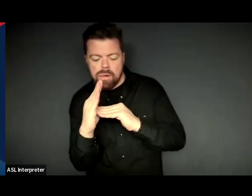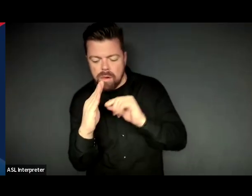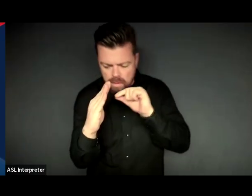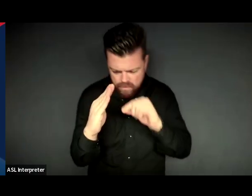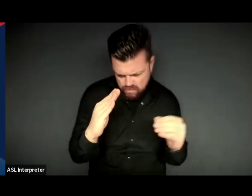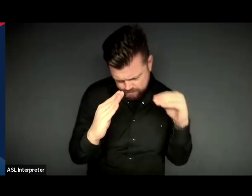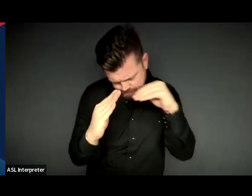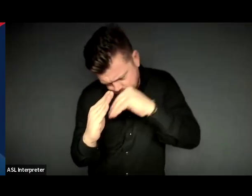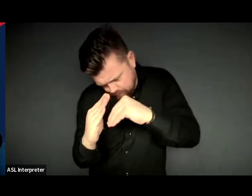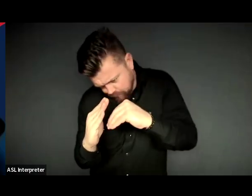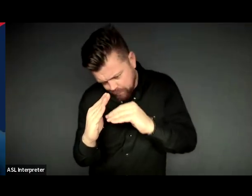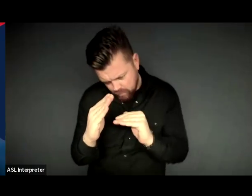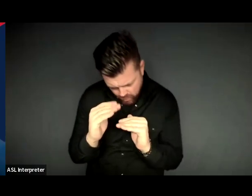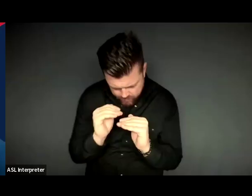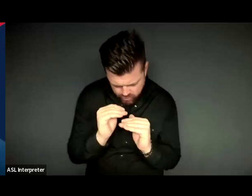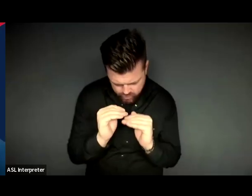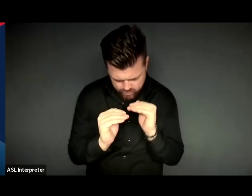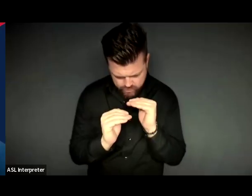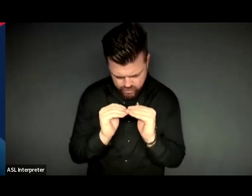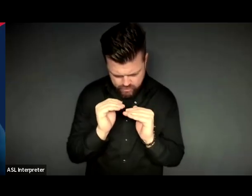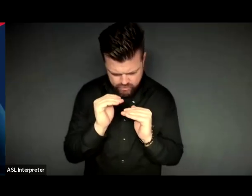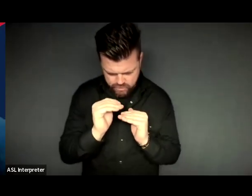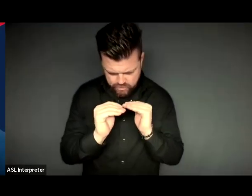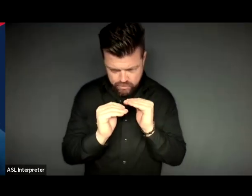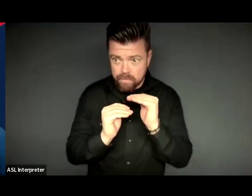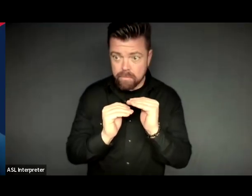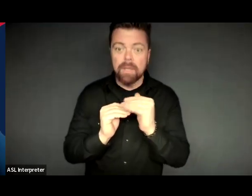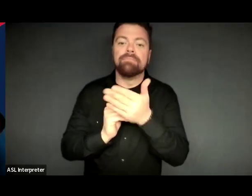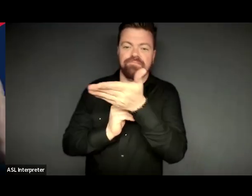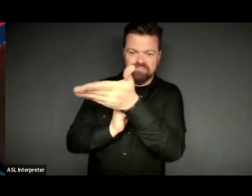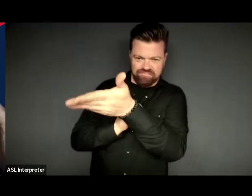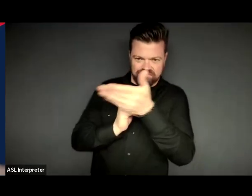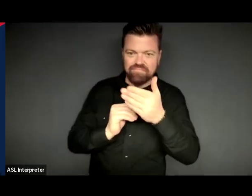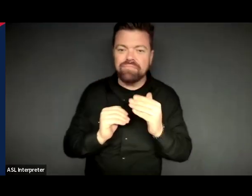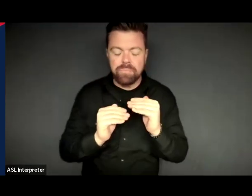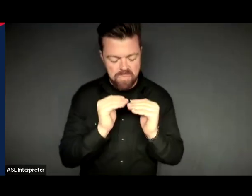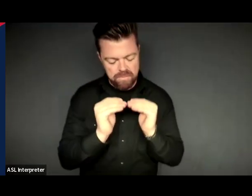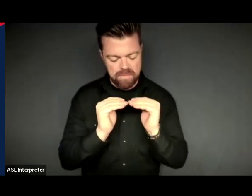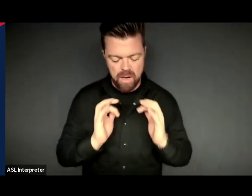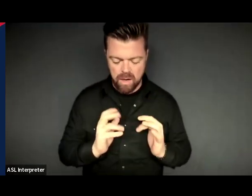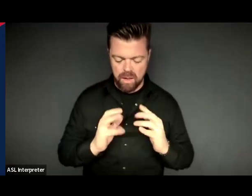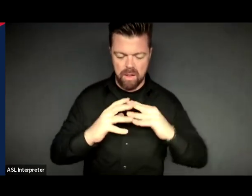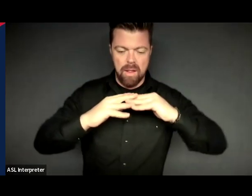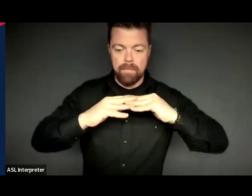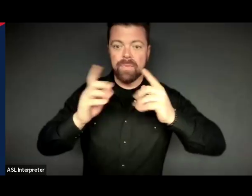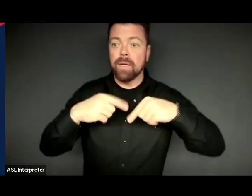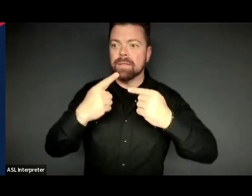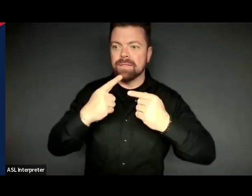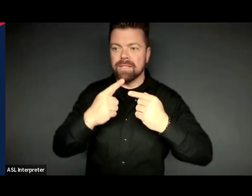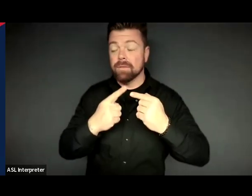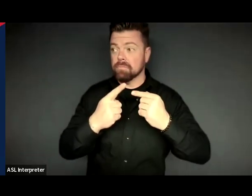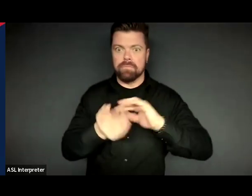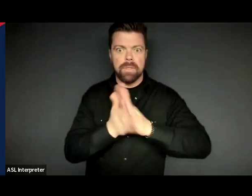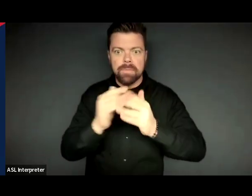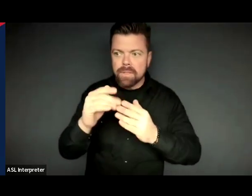healing from the bottom, it can the healing can kind of work its way up the scaffold till it gets up to the top. Now, how cool is